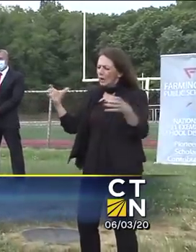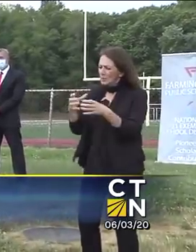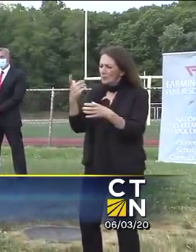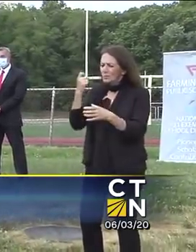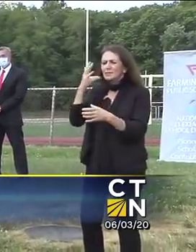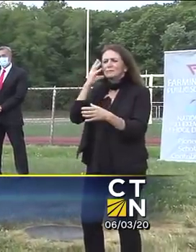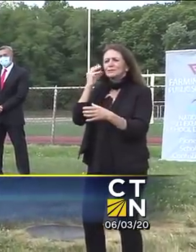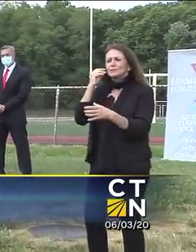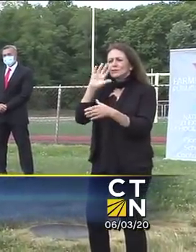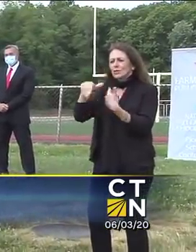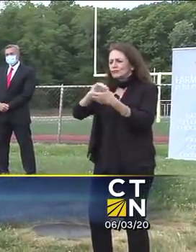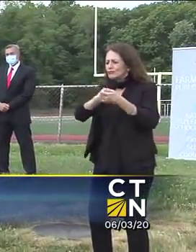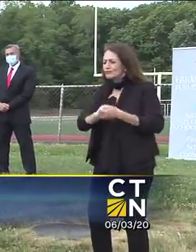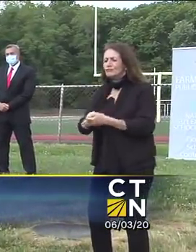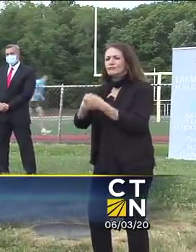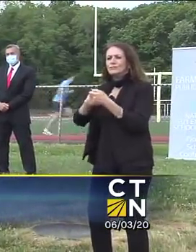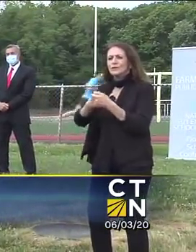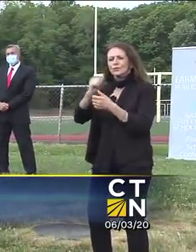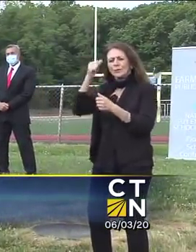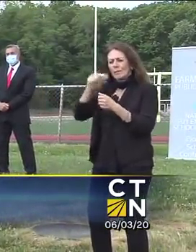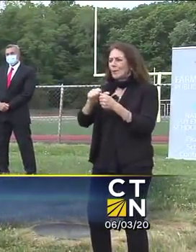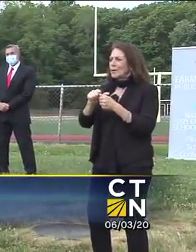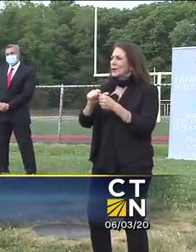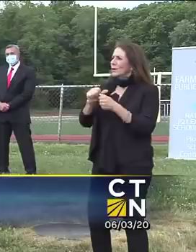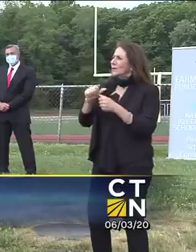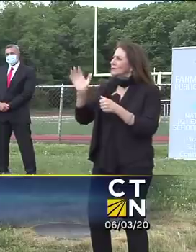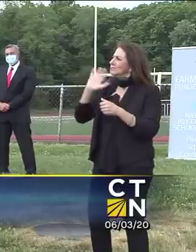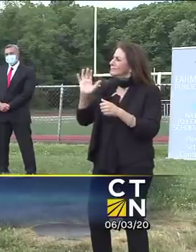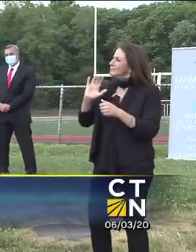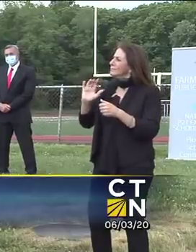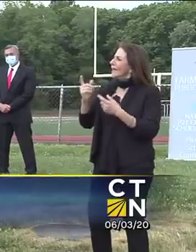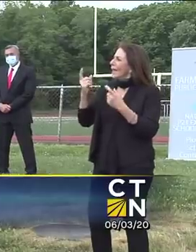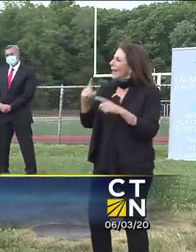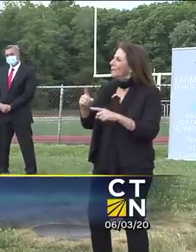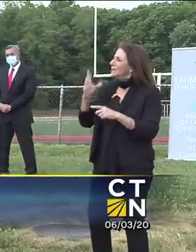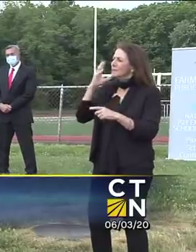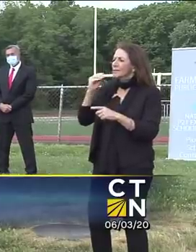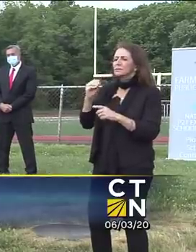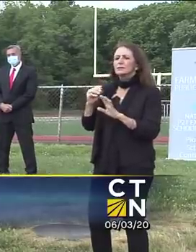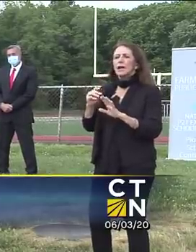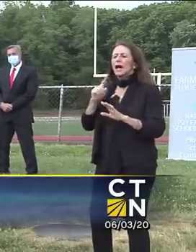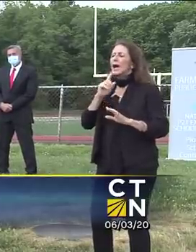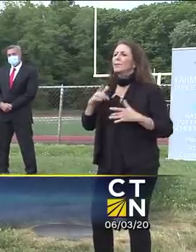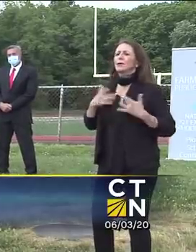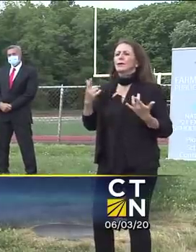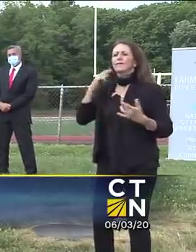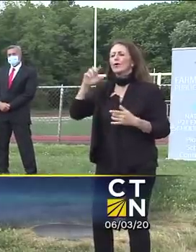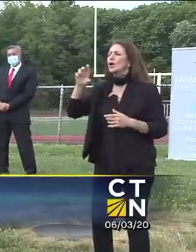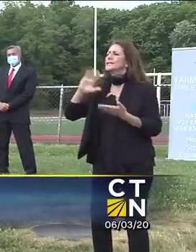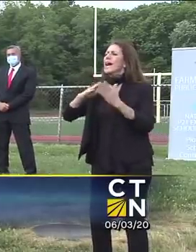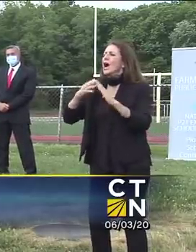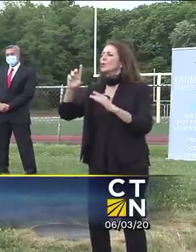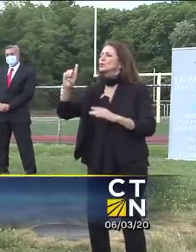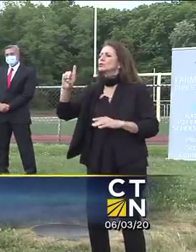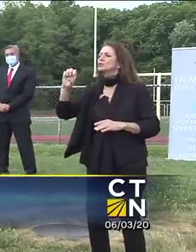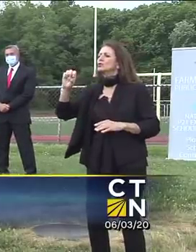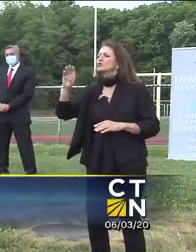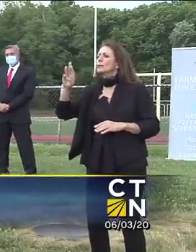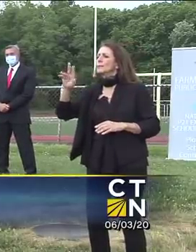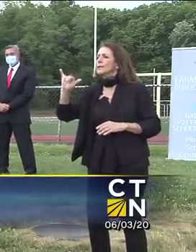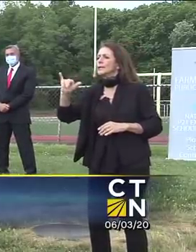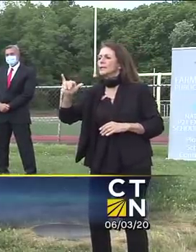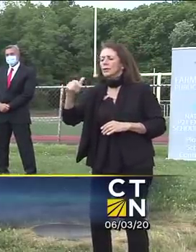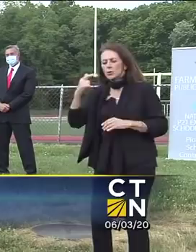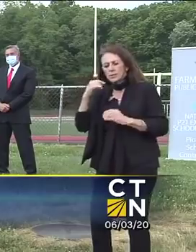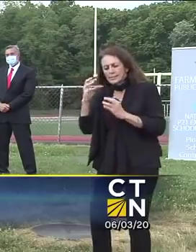We'll never forget that time sitting next to each other. And look, I'm really happy for Derby. I mean, we thought long and